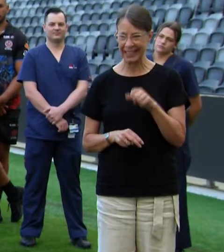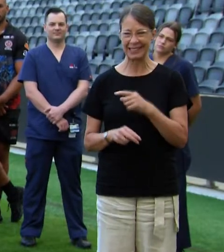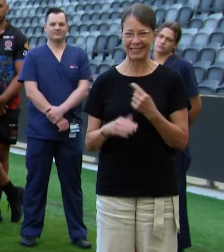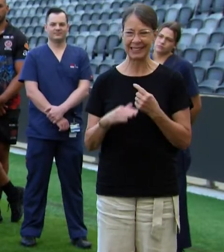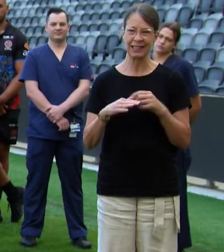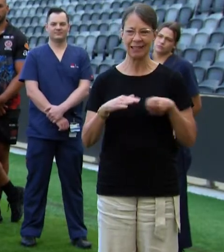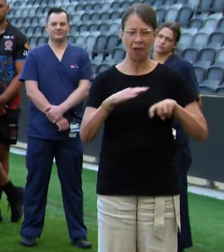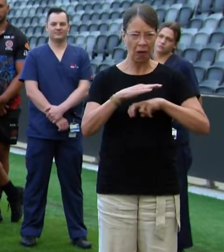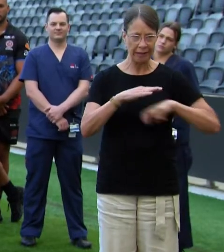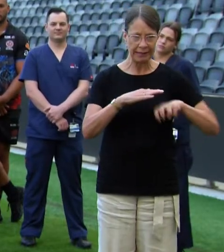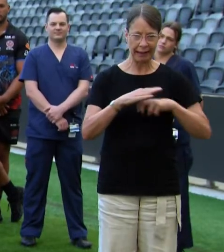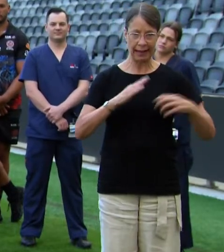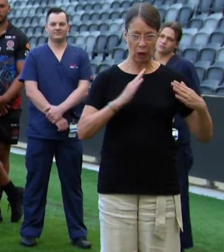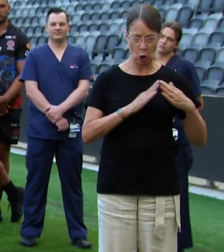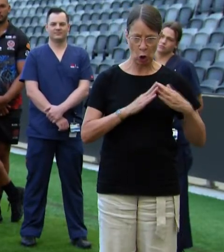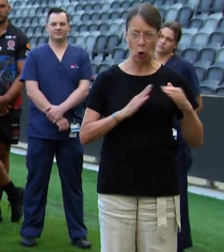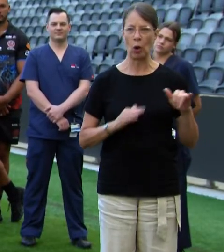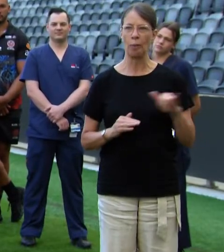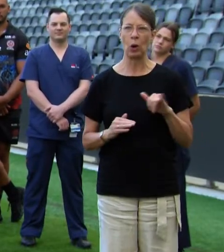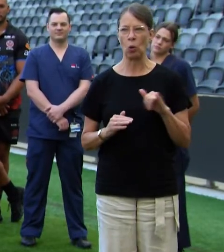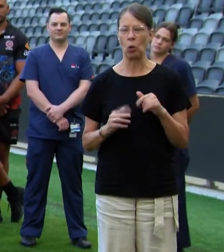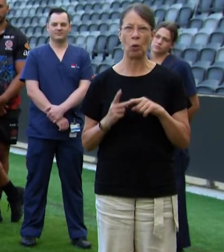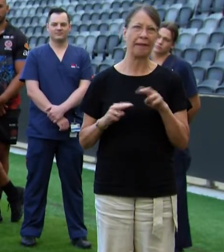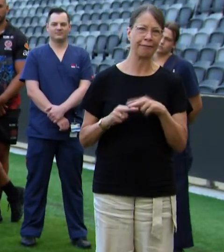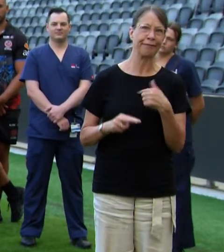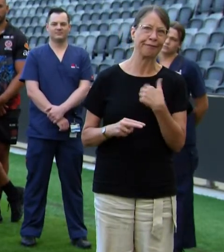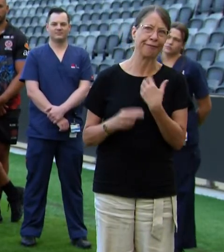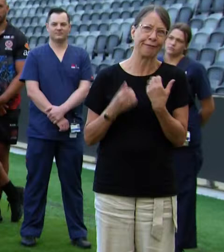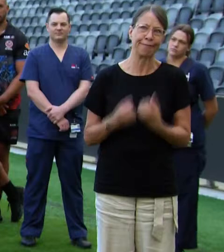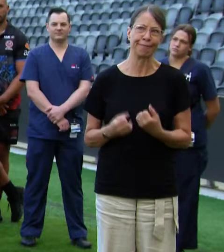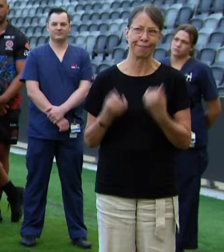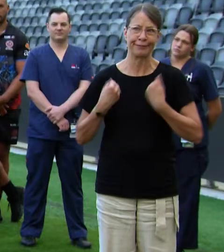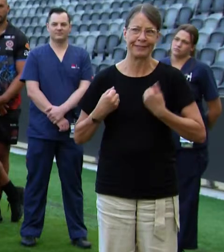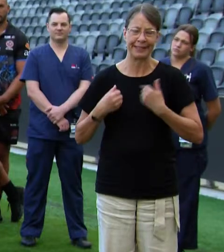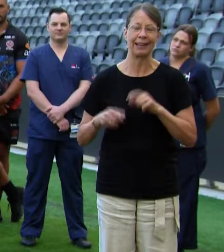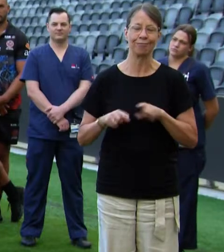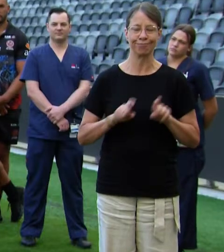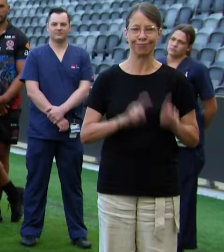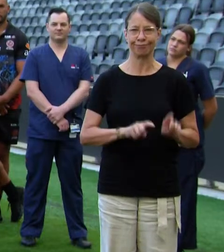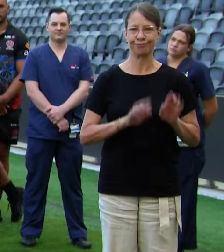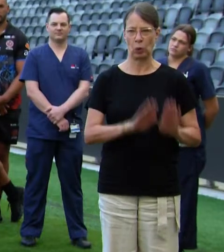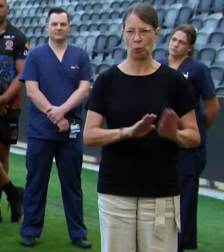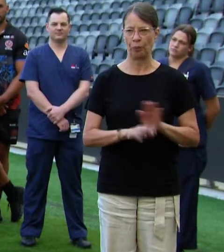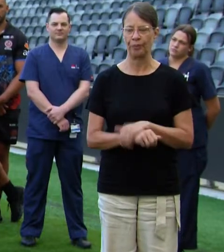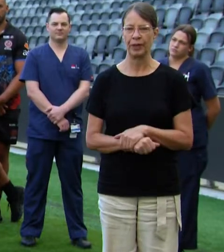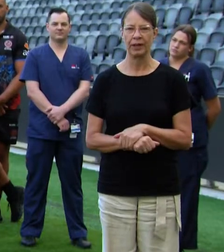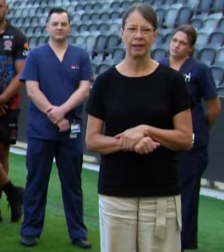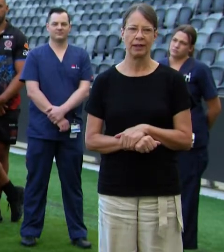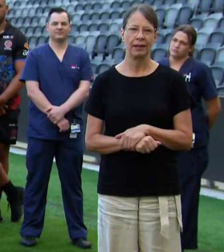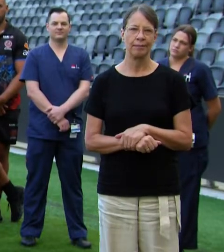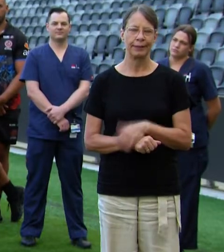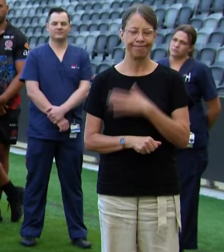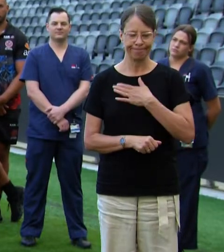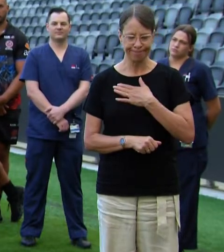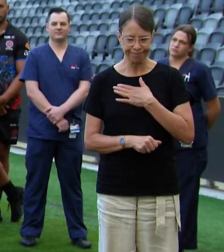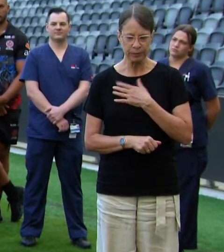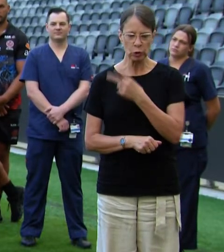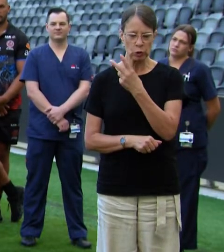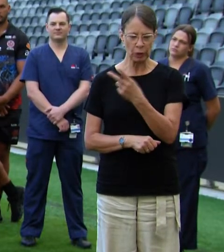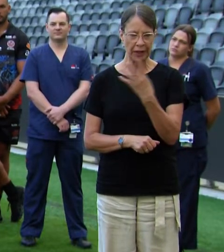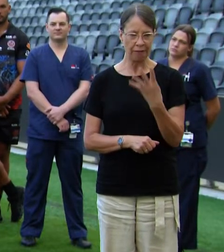the household and also isolating if you're a case. Sadly, we've got reporting the death of 24 people